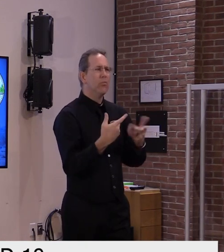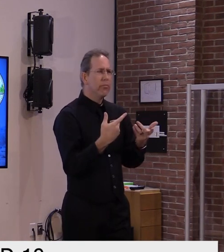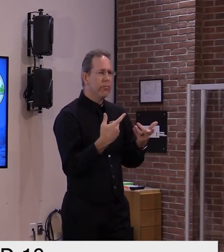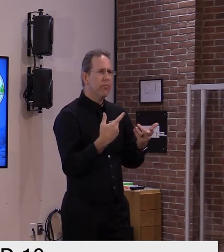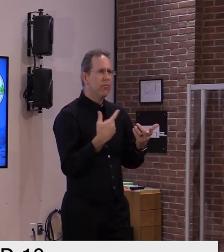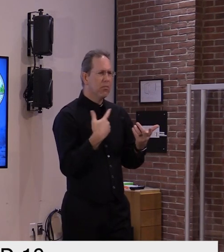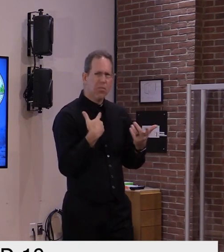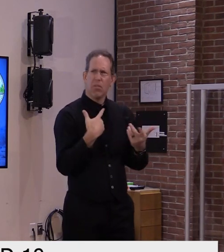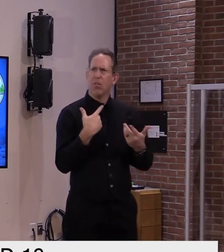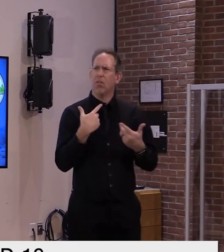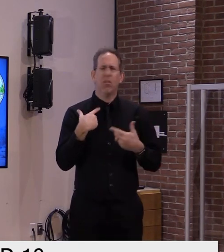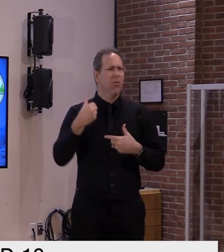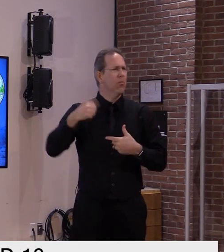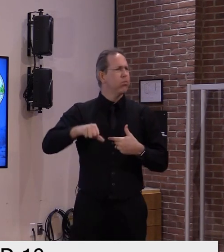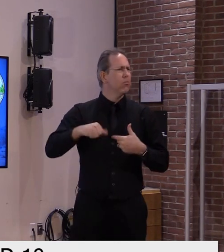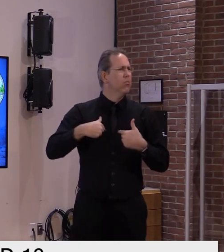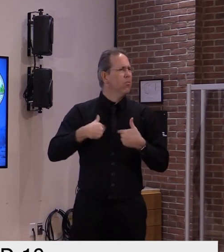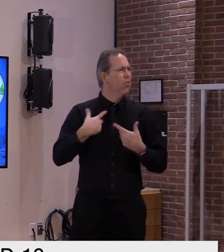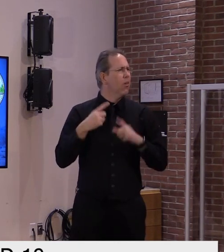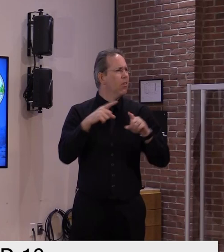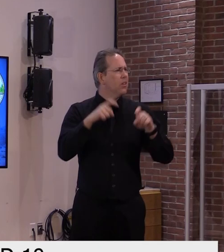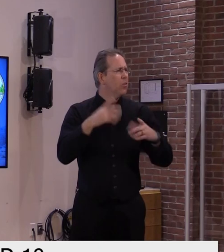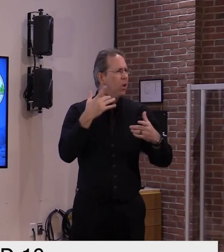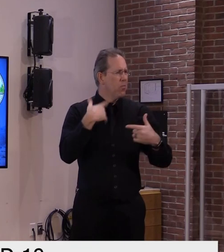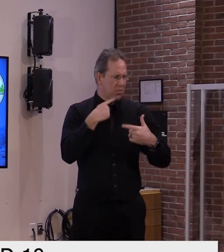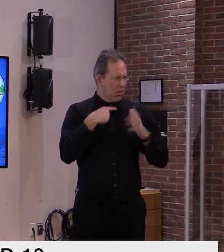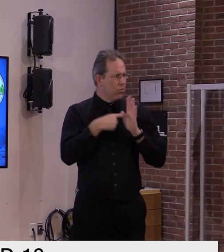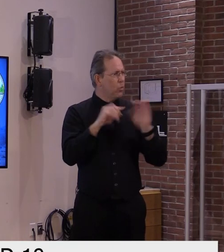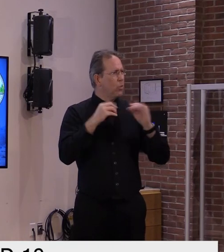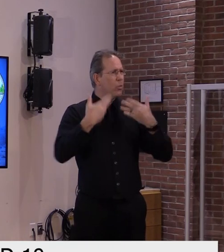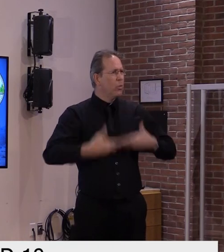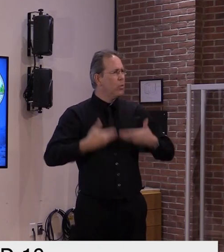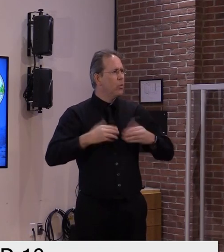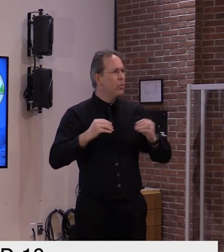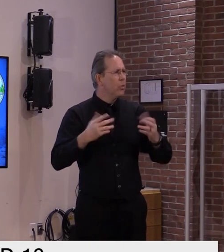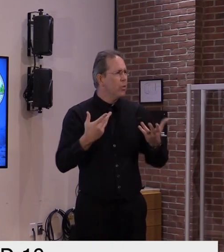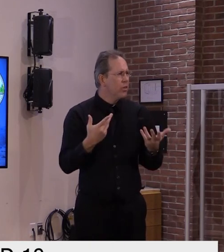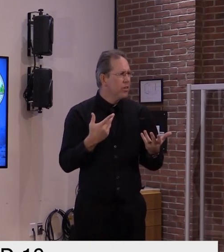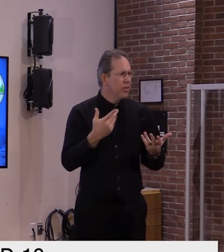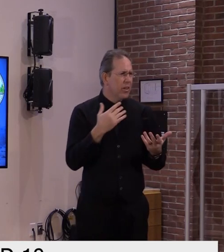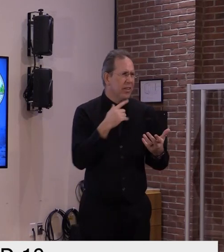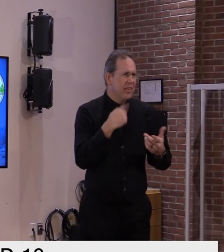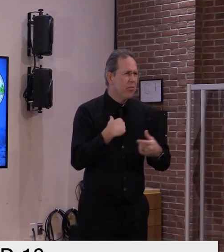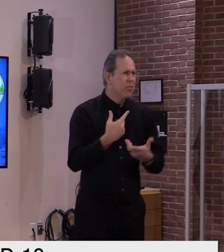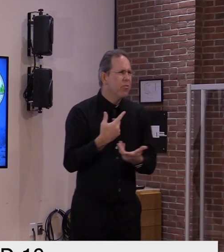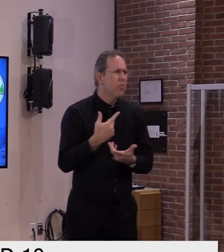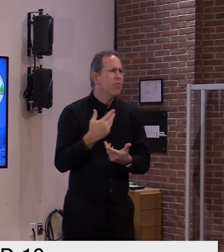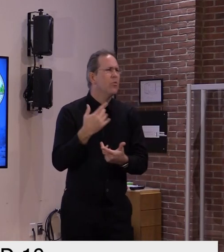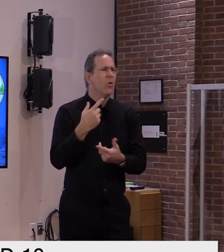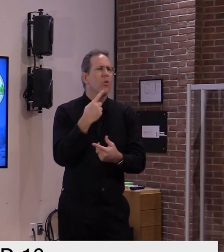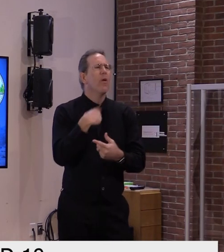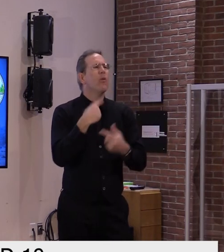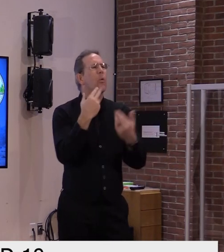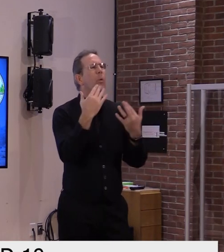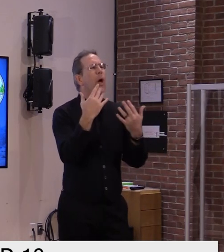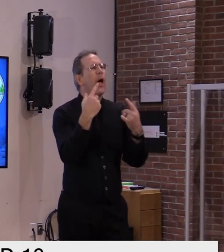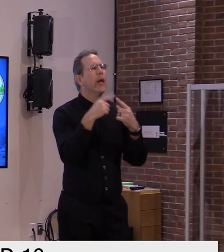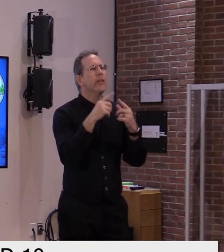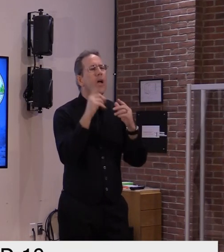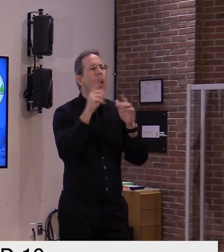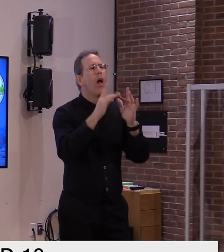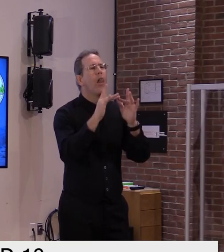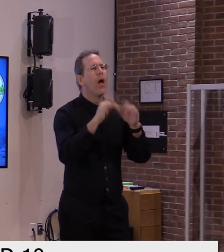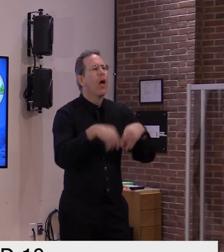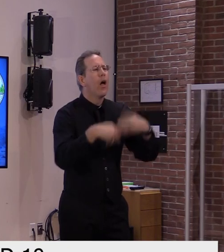throat, I guess, over the weekend, but was better on Monday. She was told she could wait online, go online and wait 2 or 3 days for an